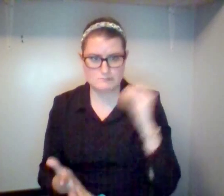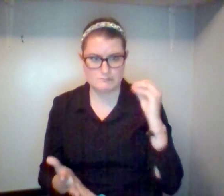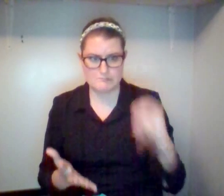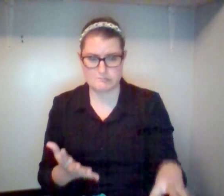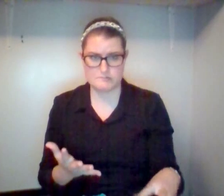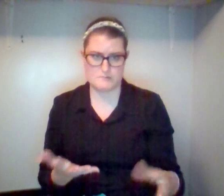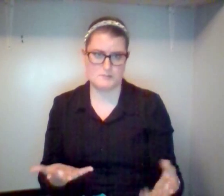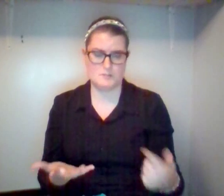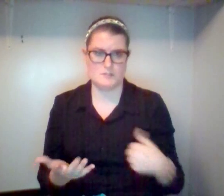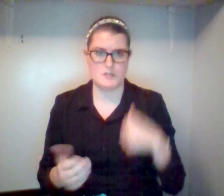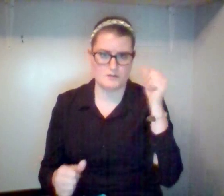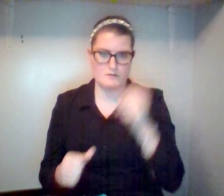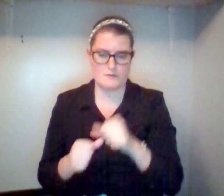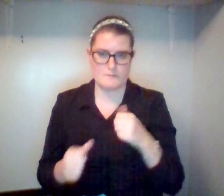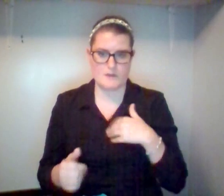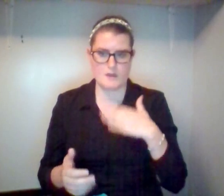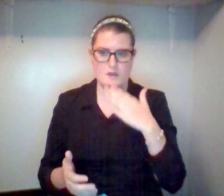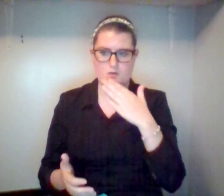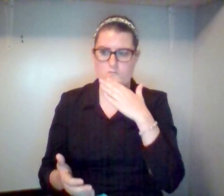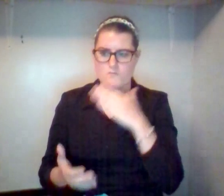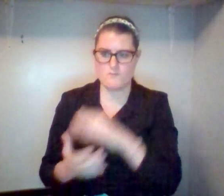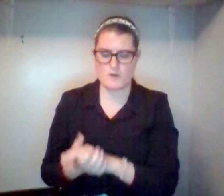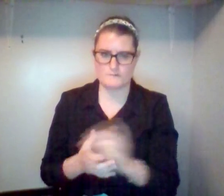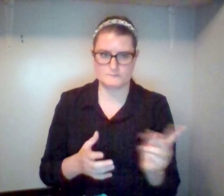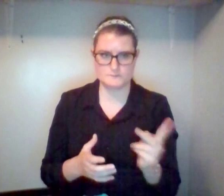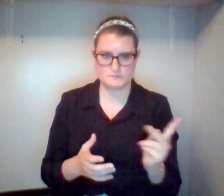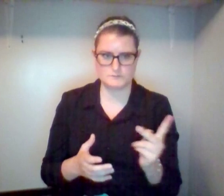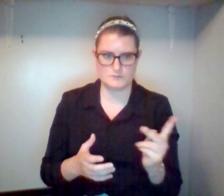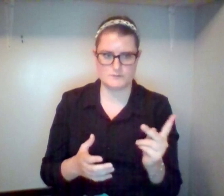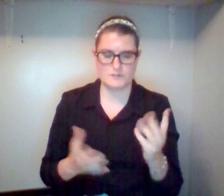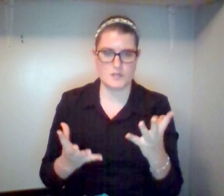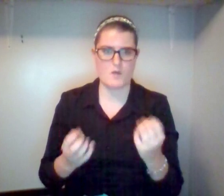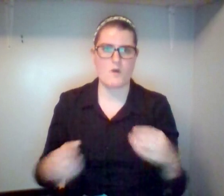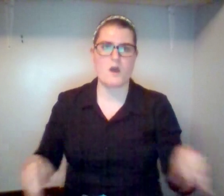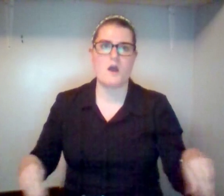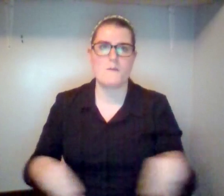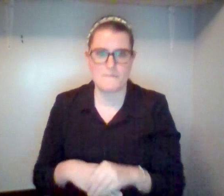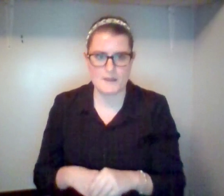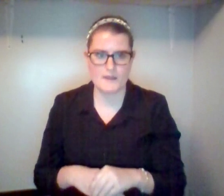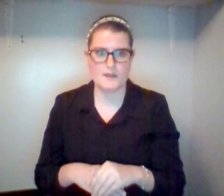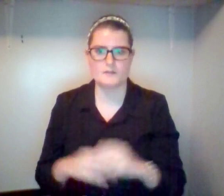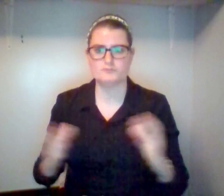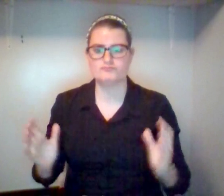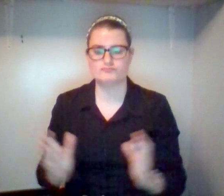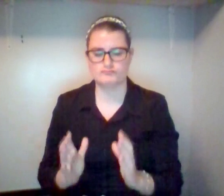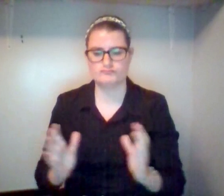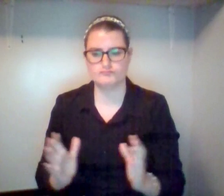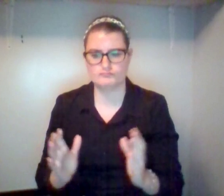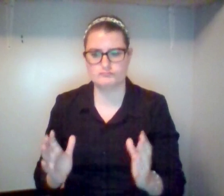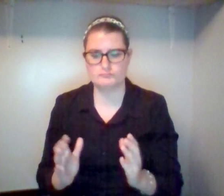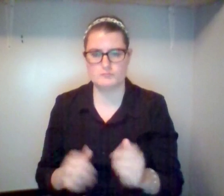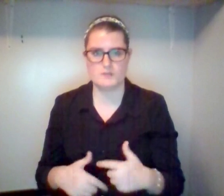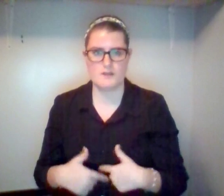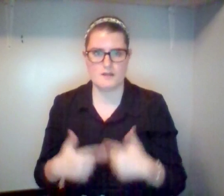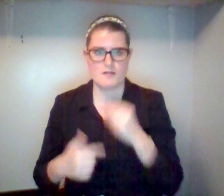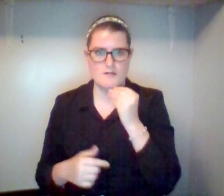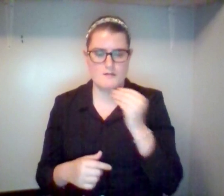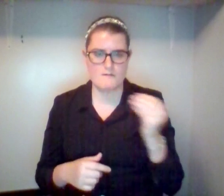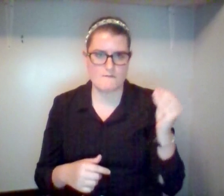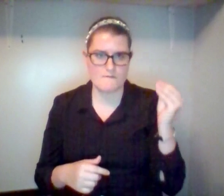for Noelle's dad, who wanted her to finish college before we married, I would have married her a year earlier. And